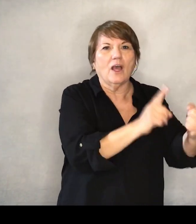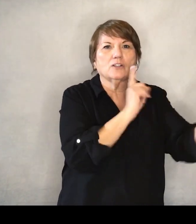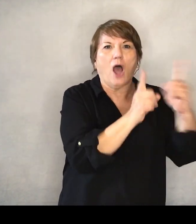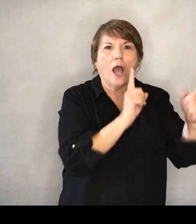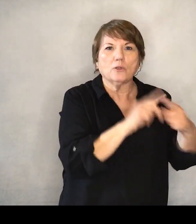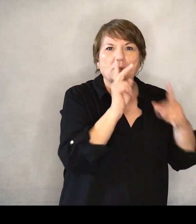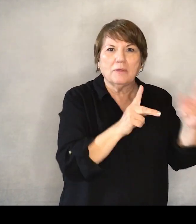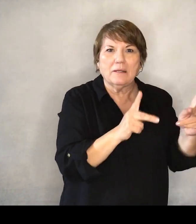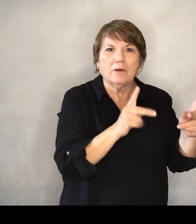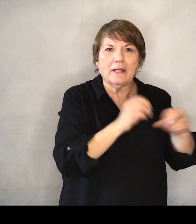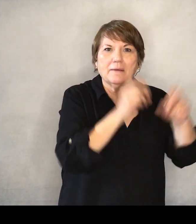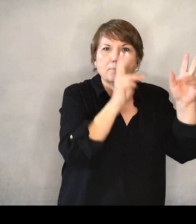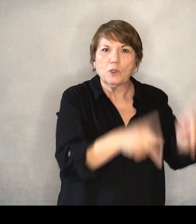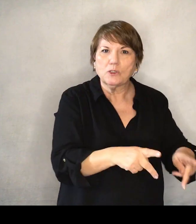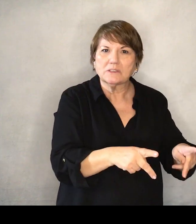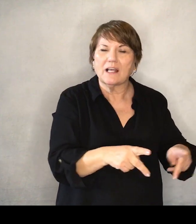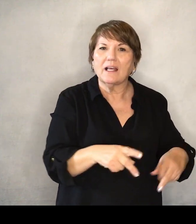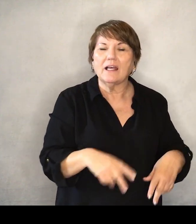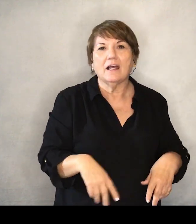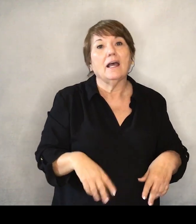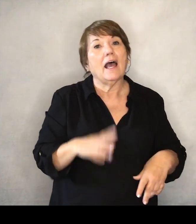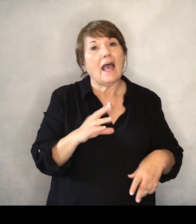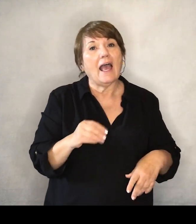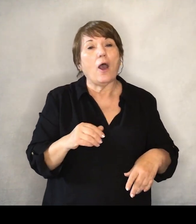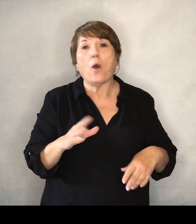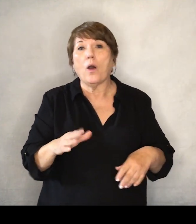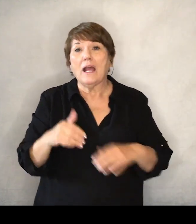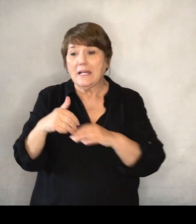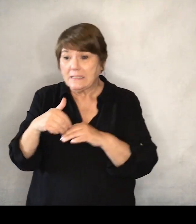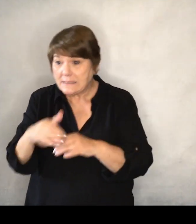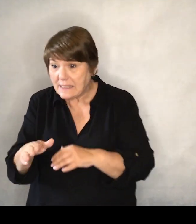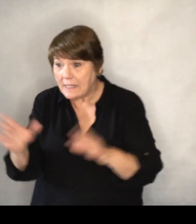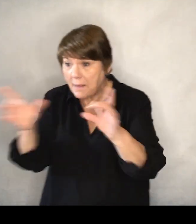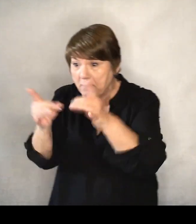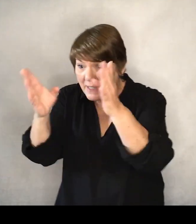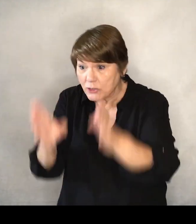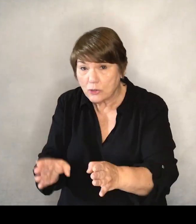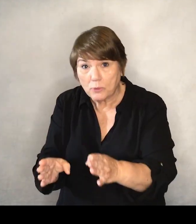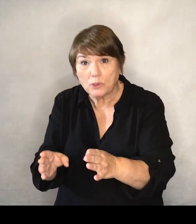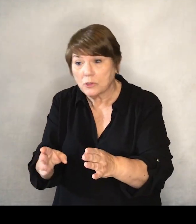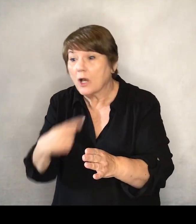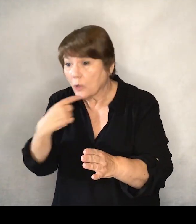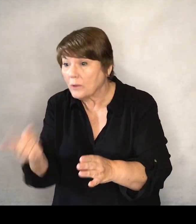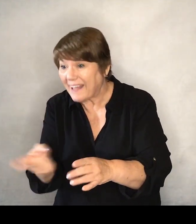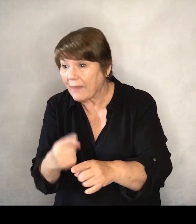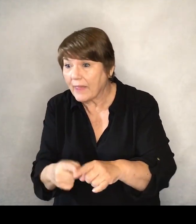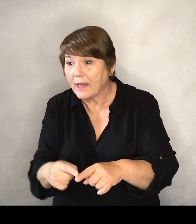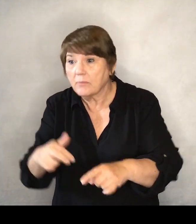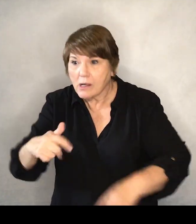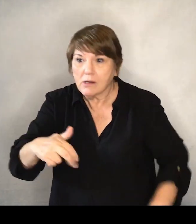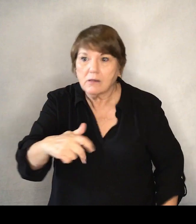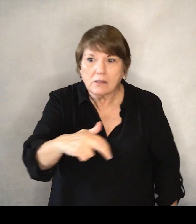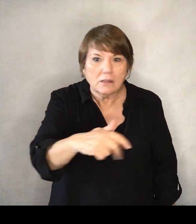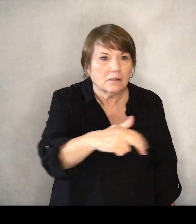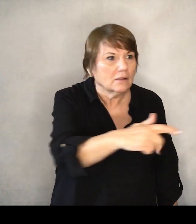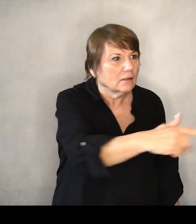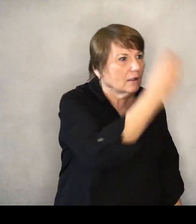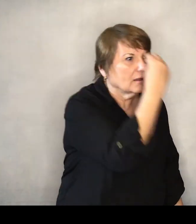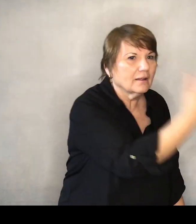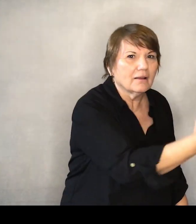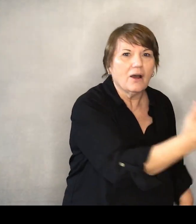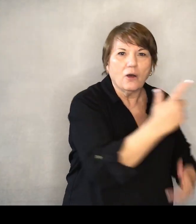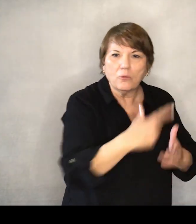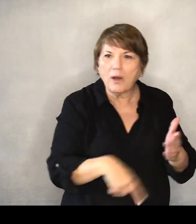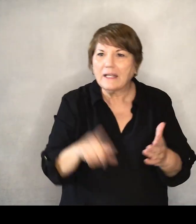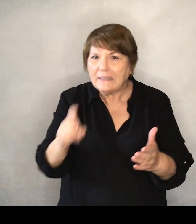that. And they had to send word by a messenger to convey what they needed or